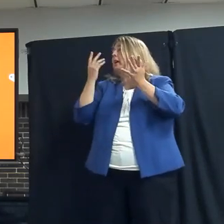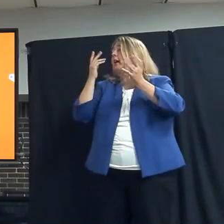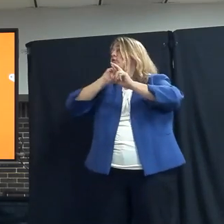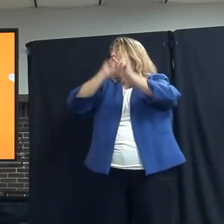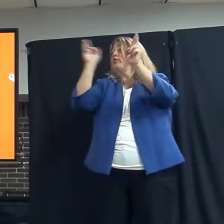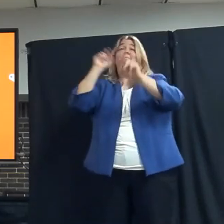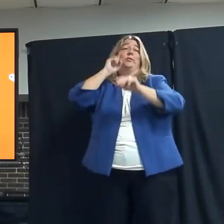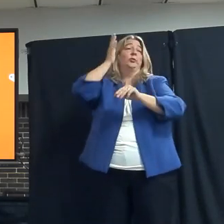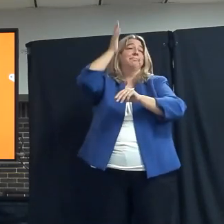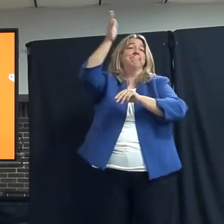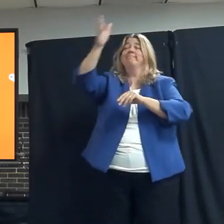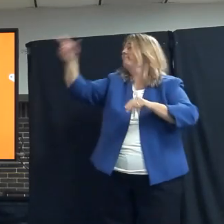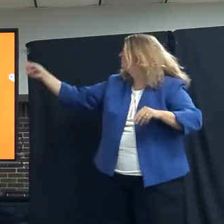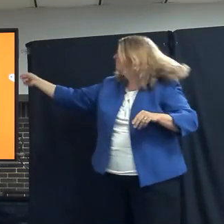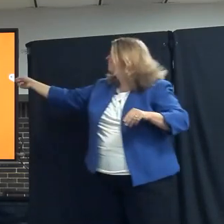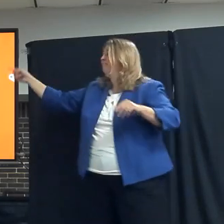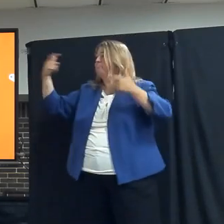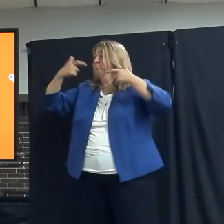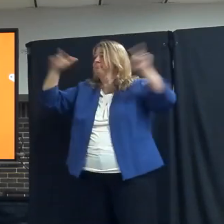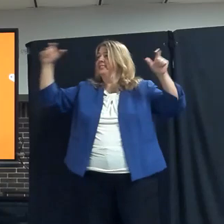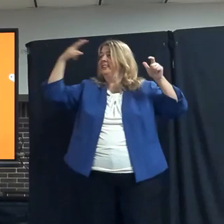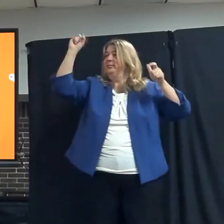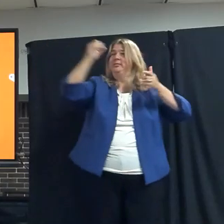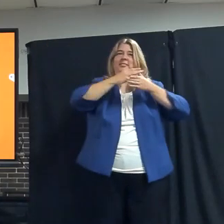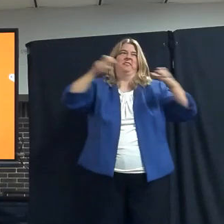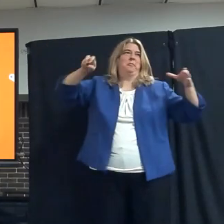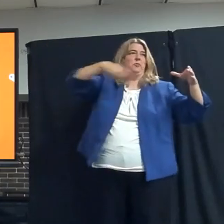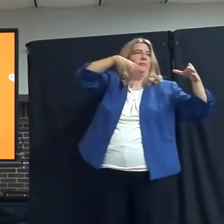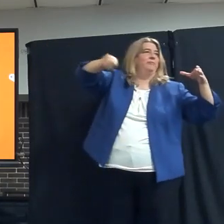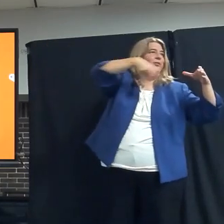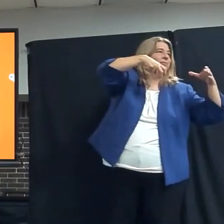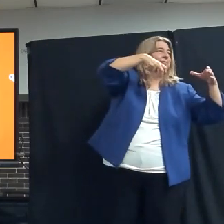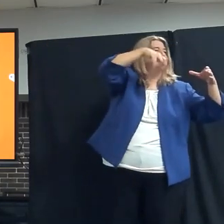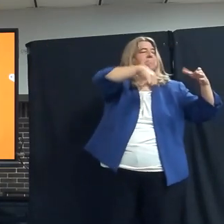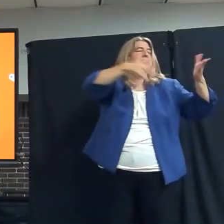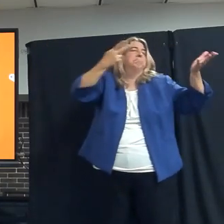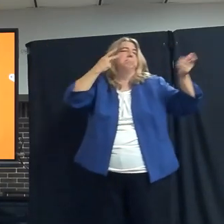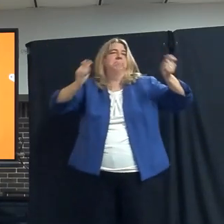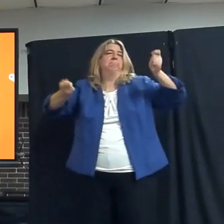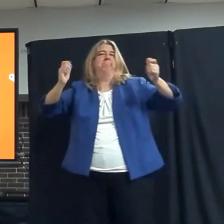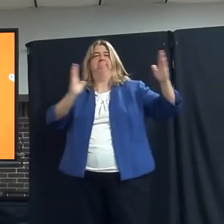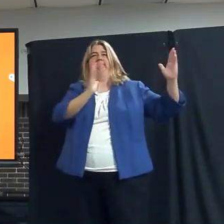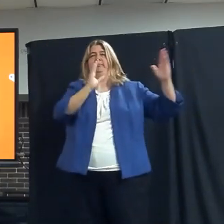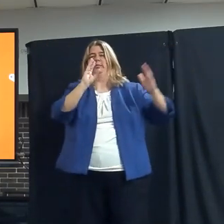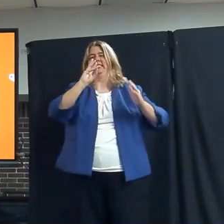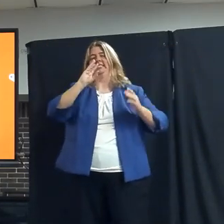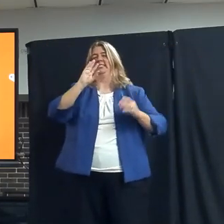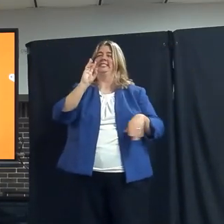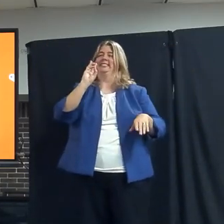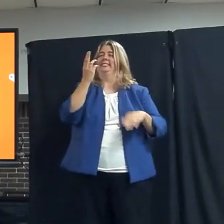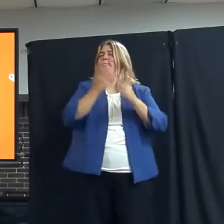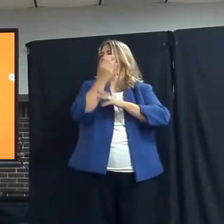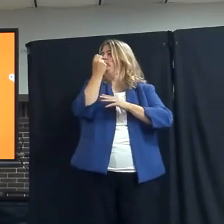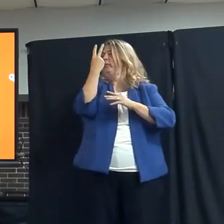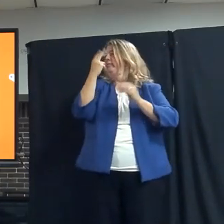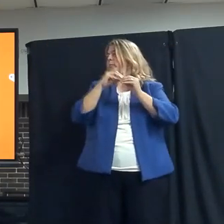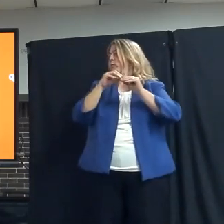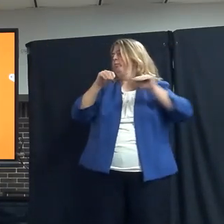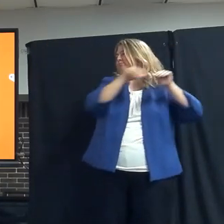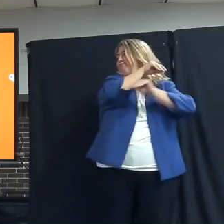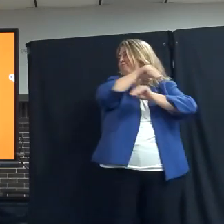both departments more than ever. But that gives us a good readiness for when those middle school students hit high